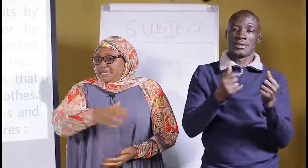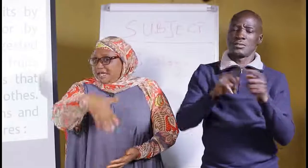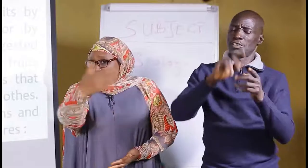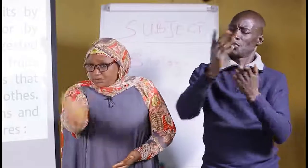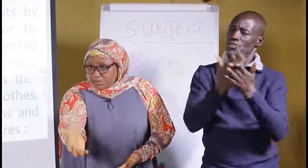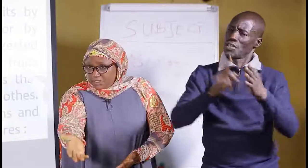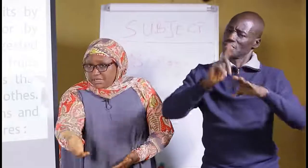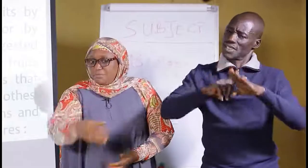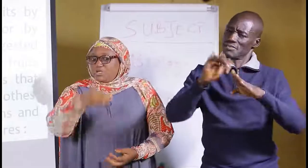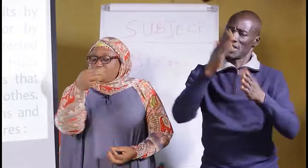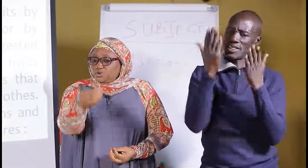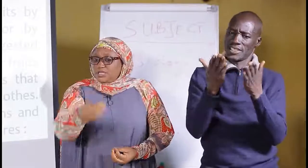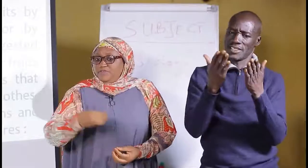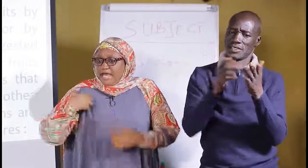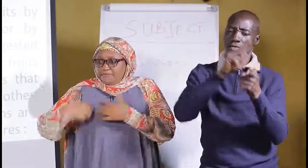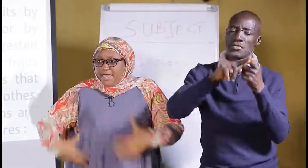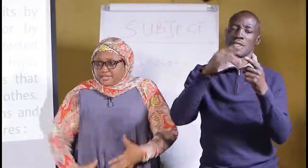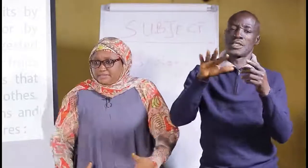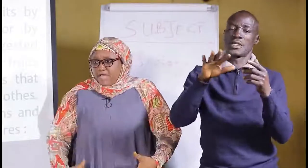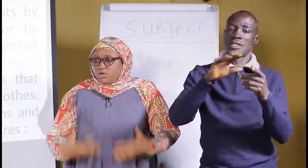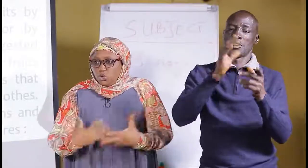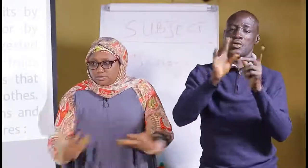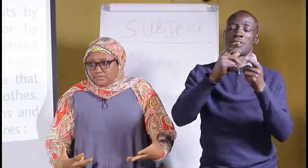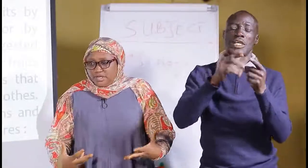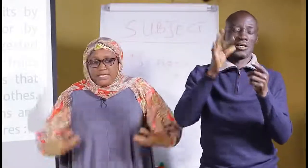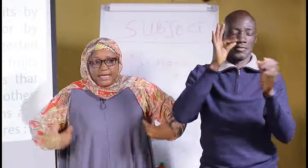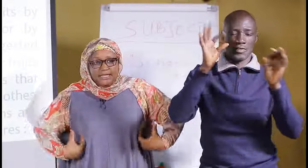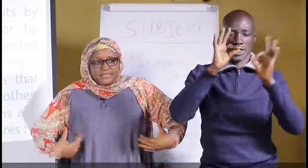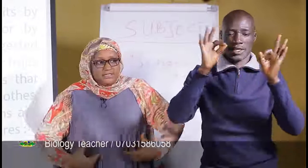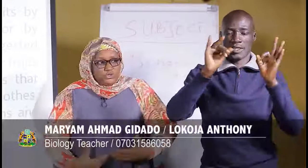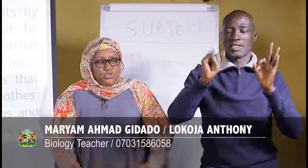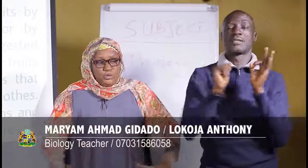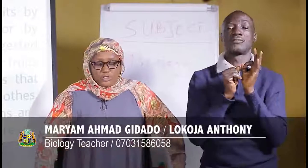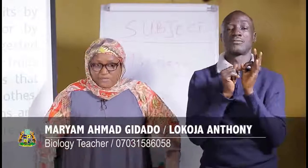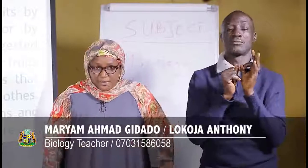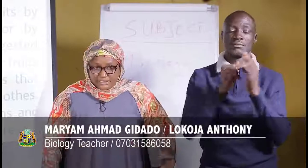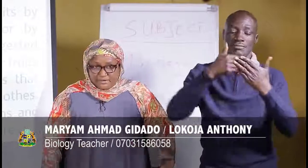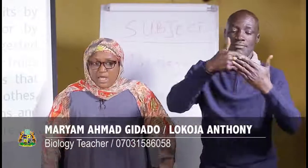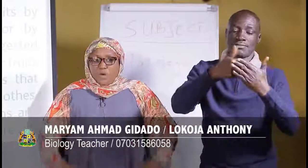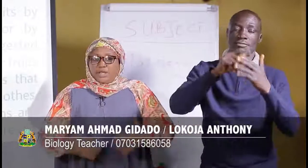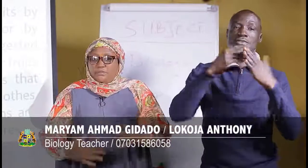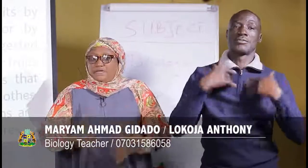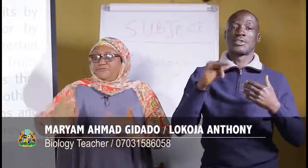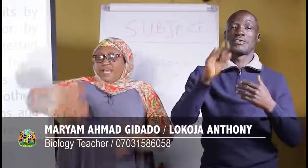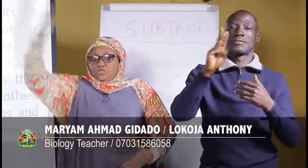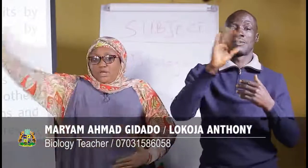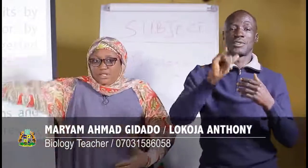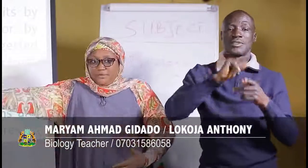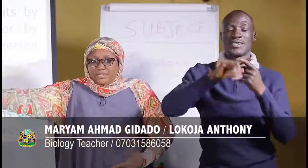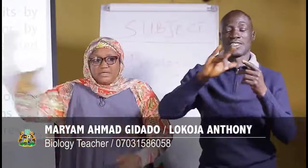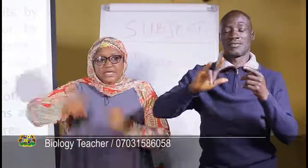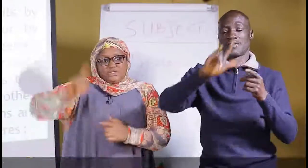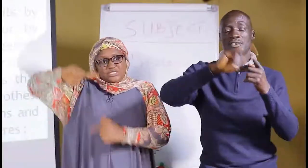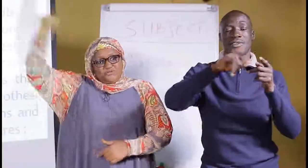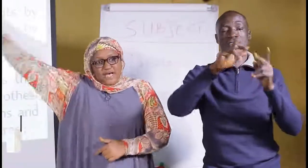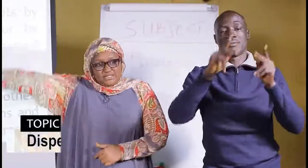but maybe they are there for something. Then with the fruit, if they have hairs and hooks, they can stick to the body of the birds. And when the bird flies to another